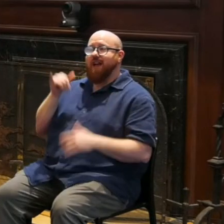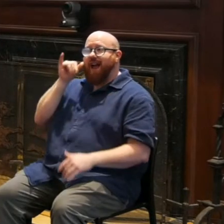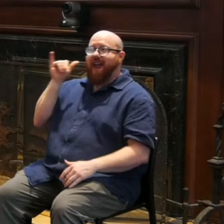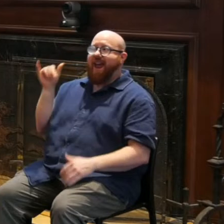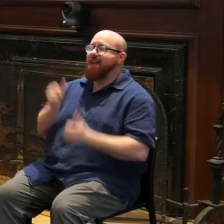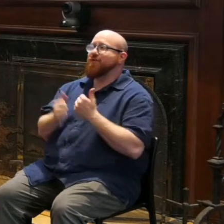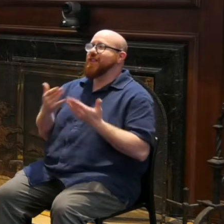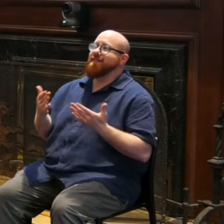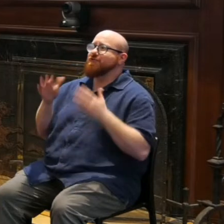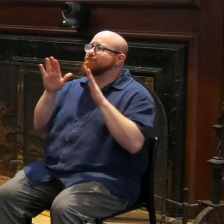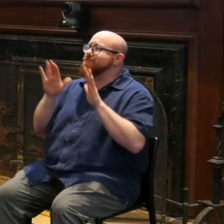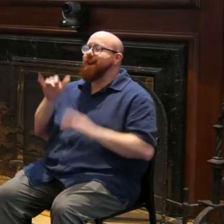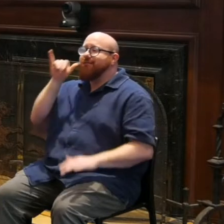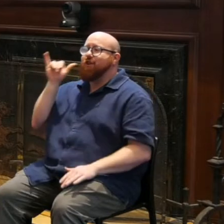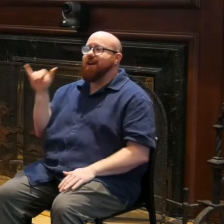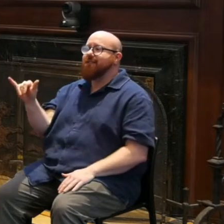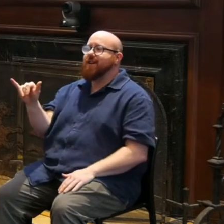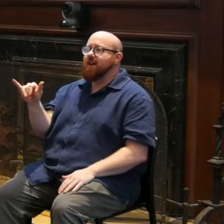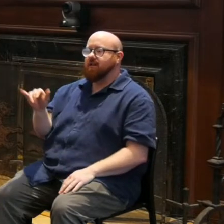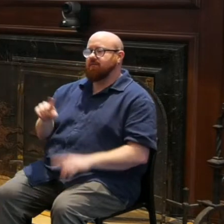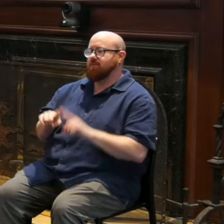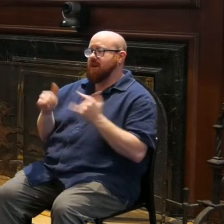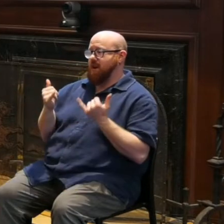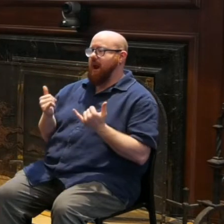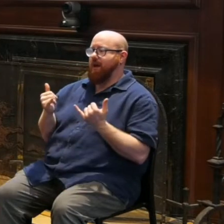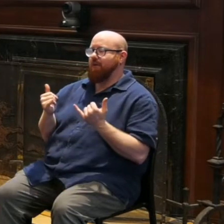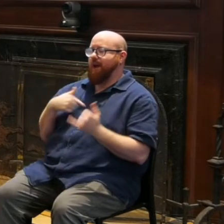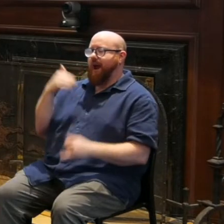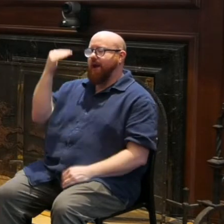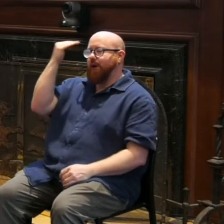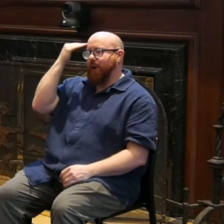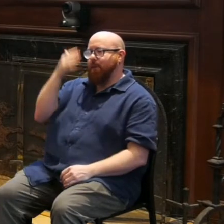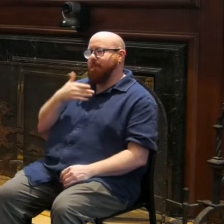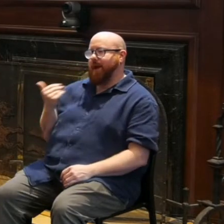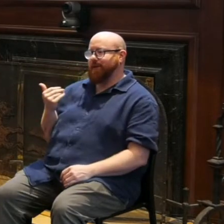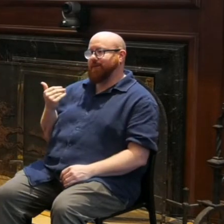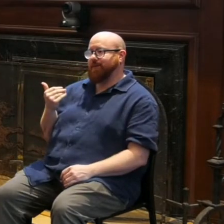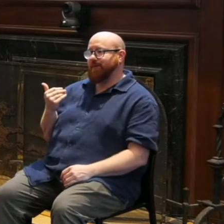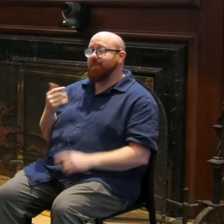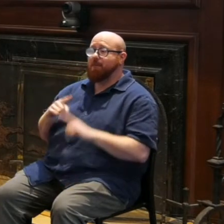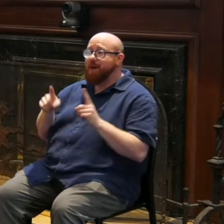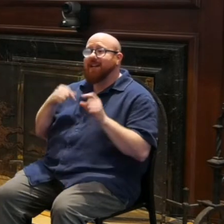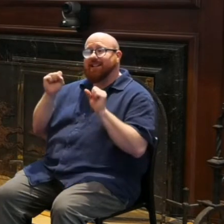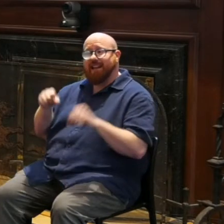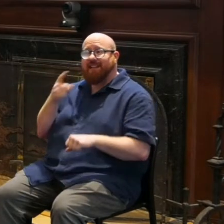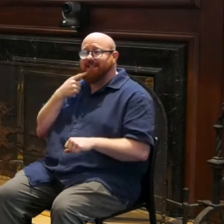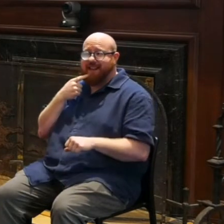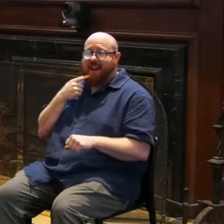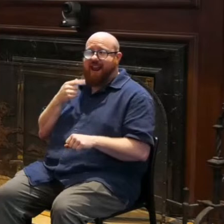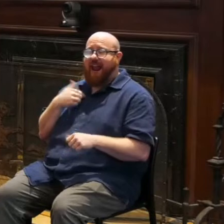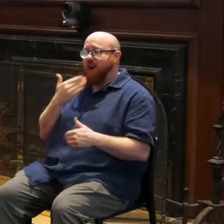better. At least I can say I had a good run.